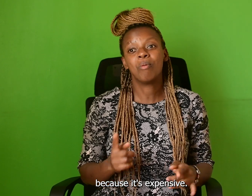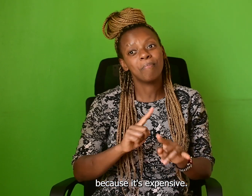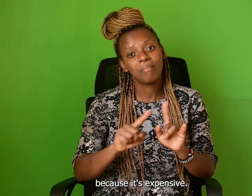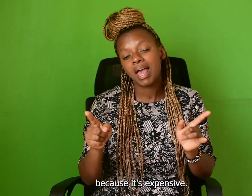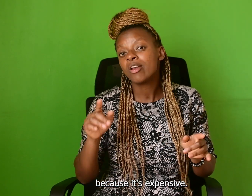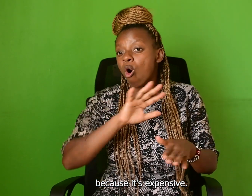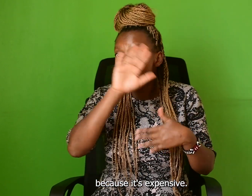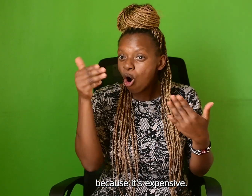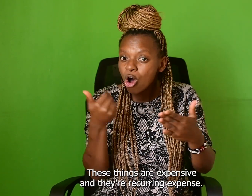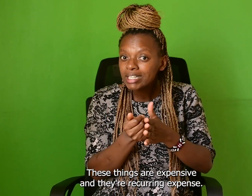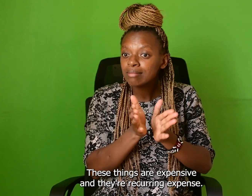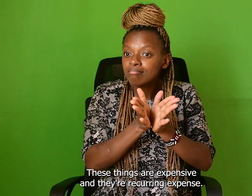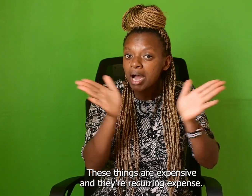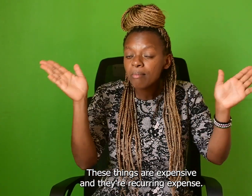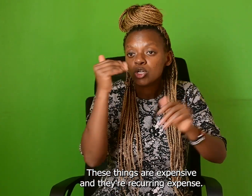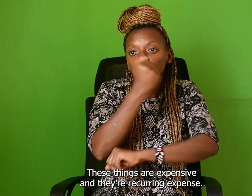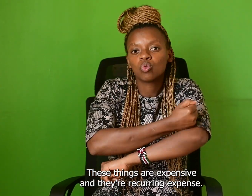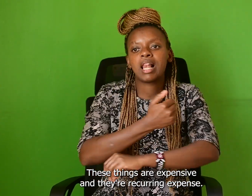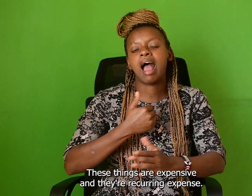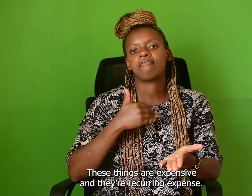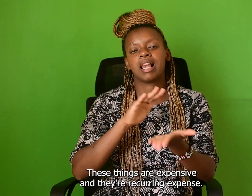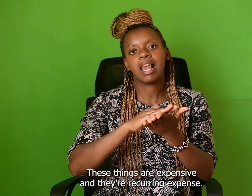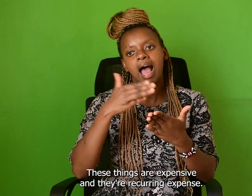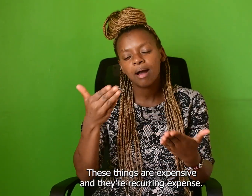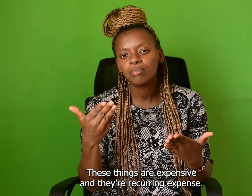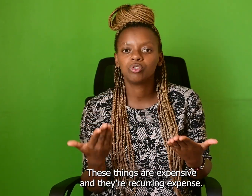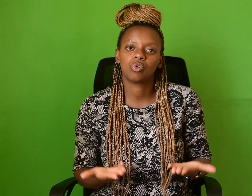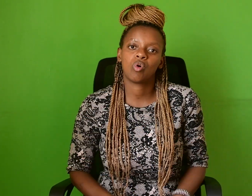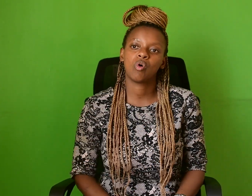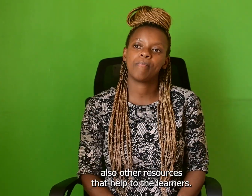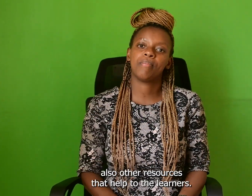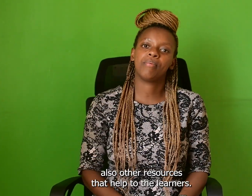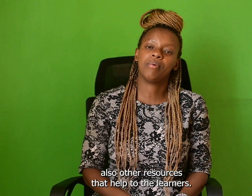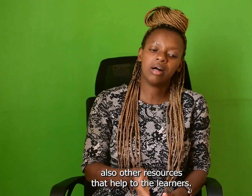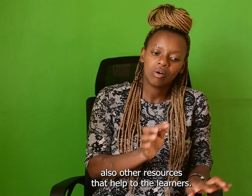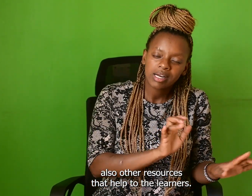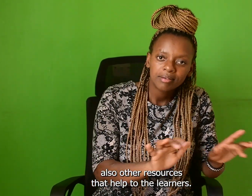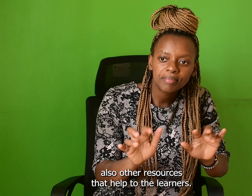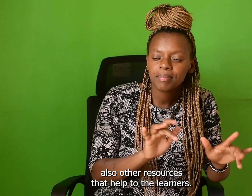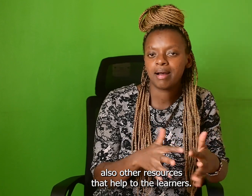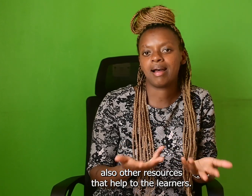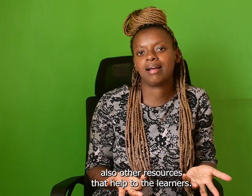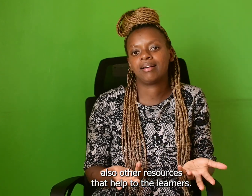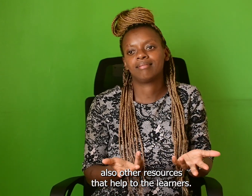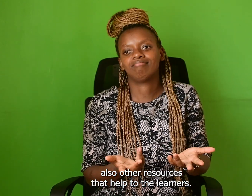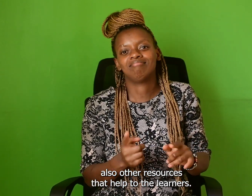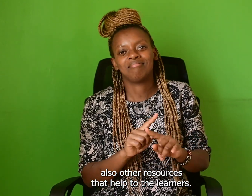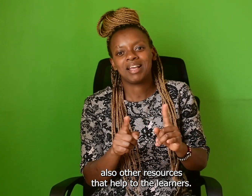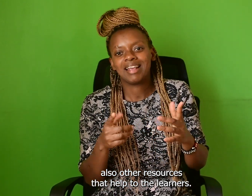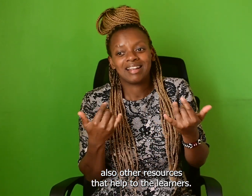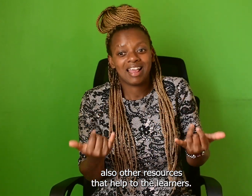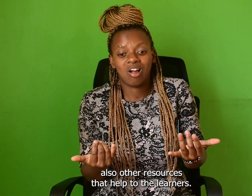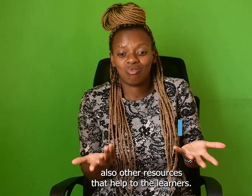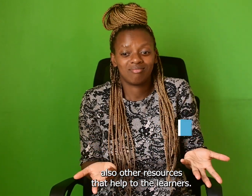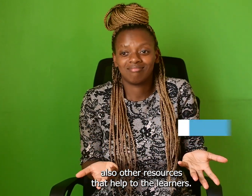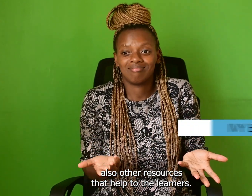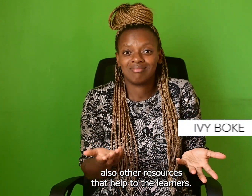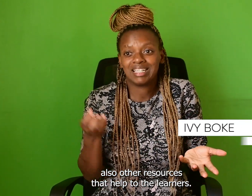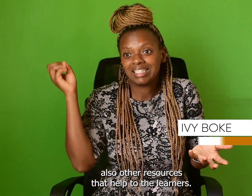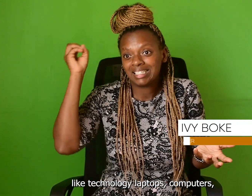it's expensive. These things are expensive and they're recurring expenses. Also other resources that help to the learners to